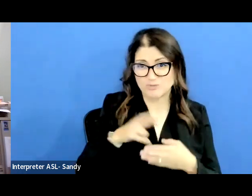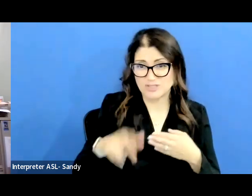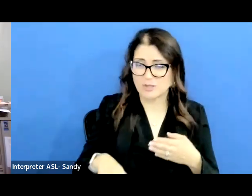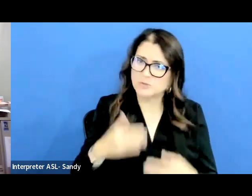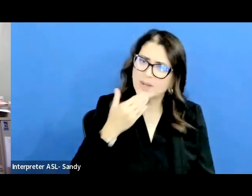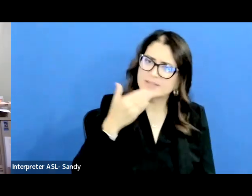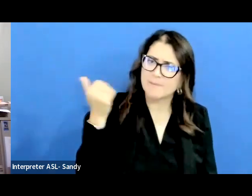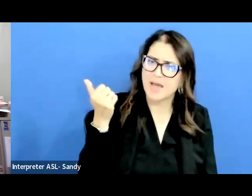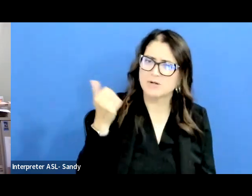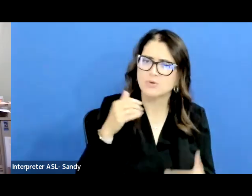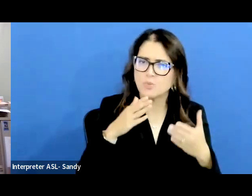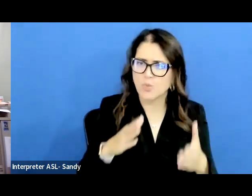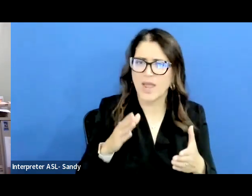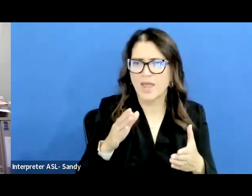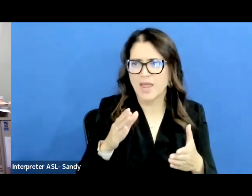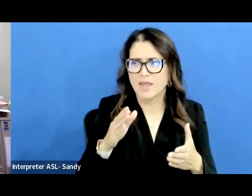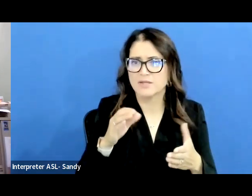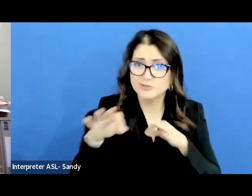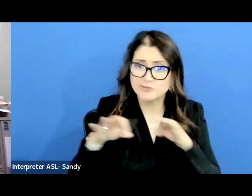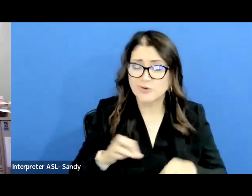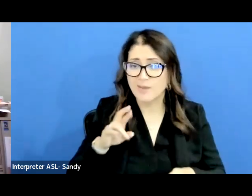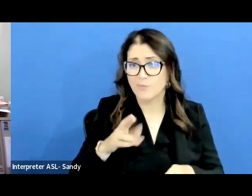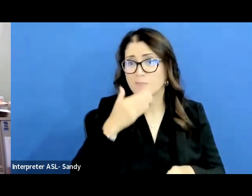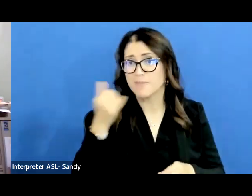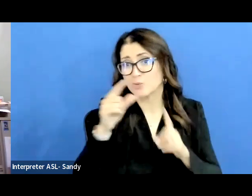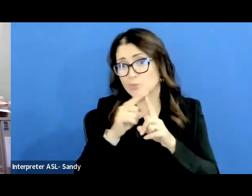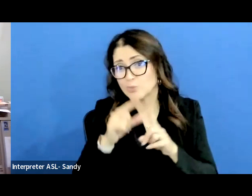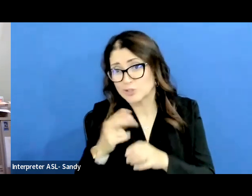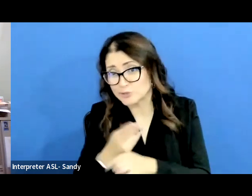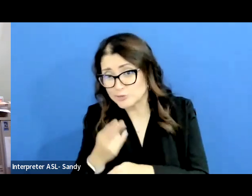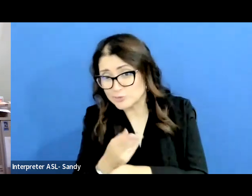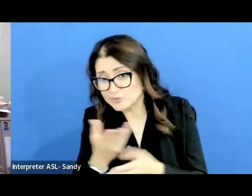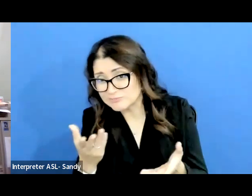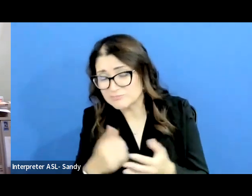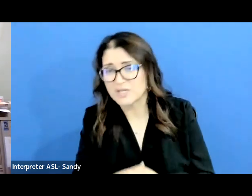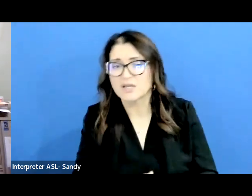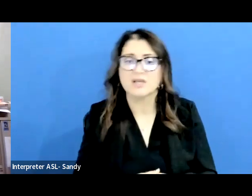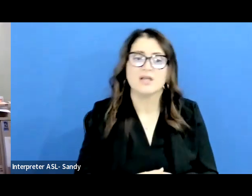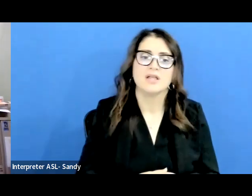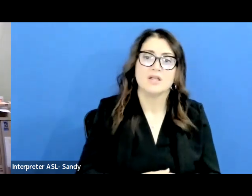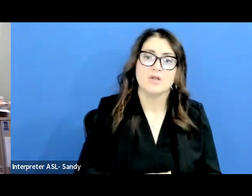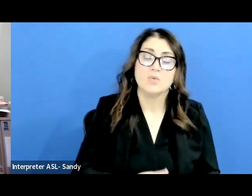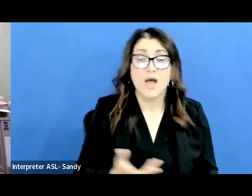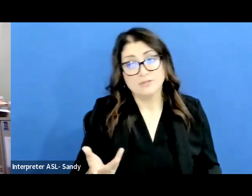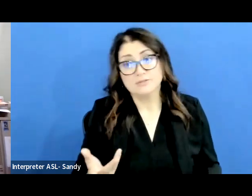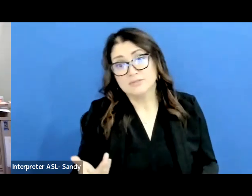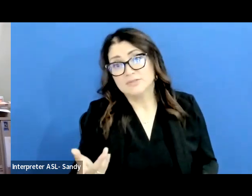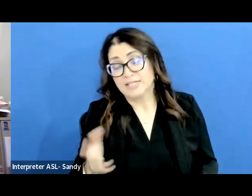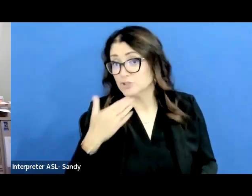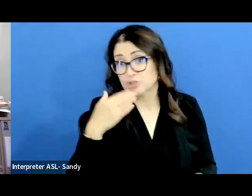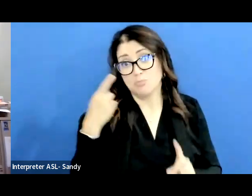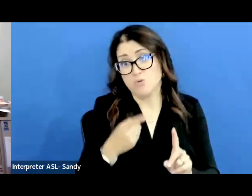describe what we can help with? Well, that's a really good point, because as I was telling you, it's not really